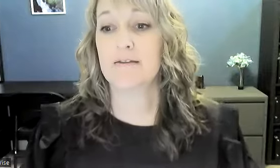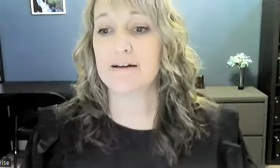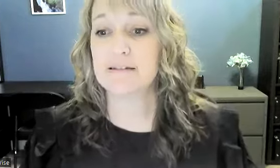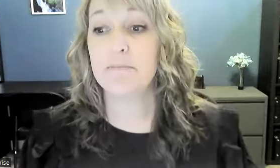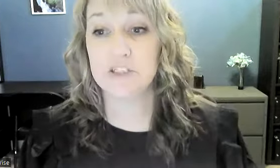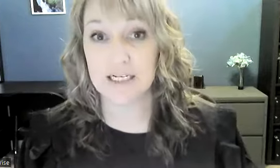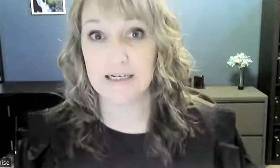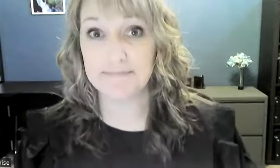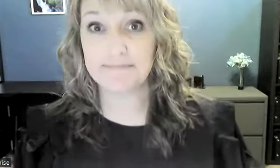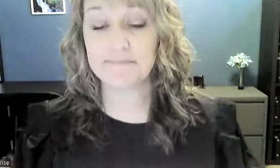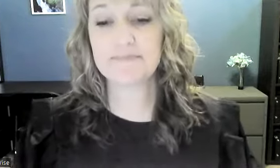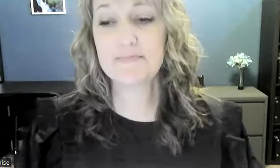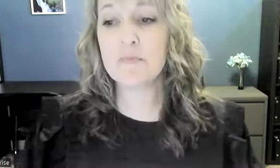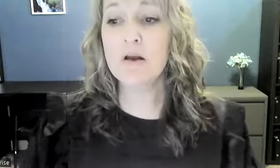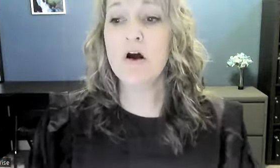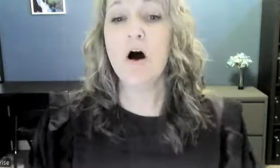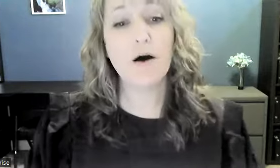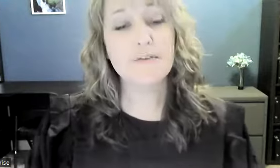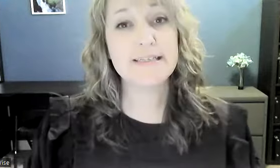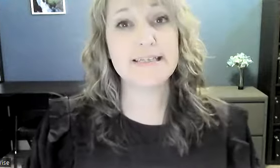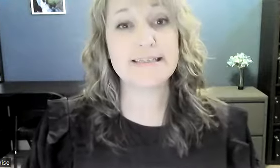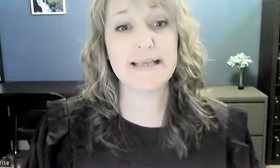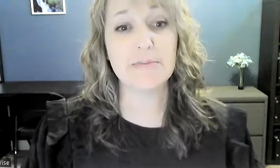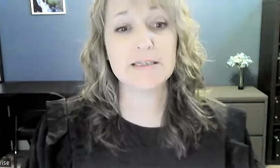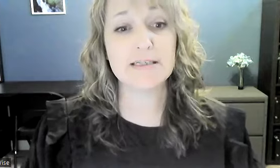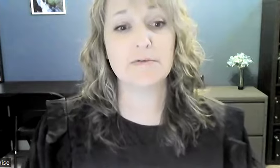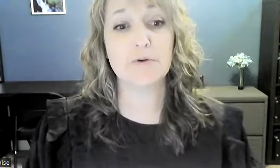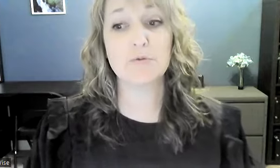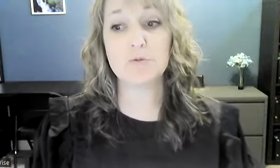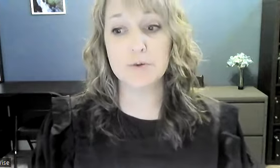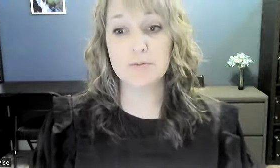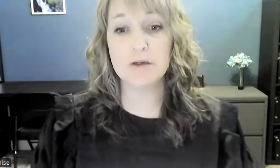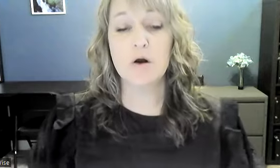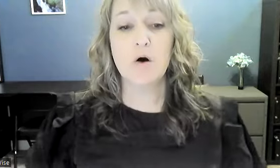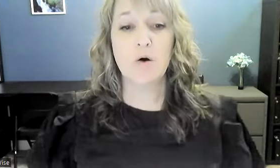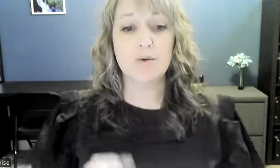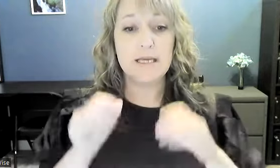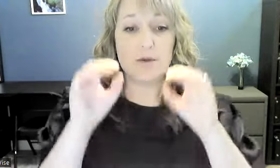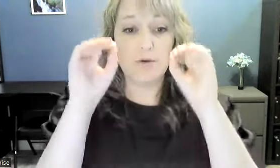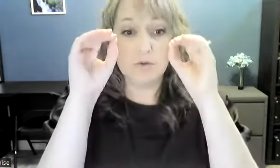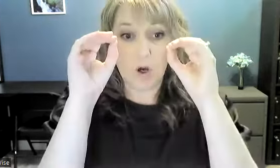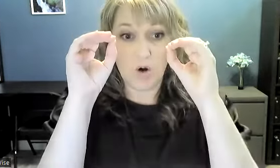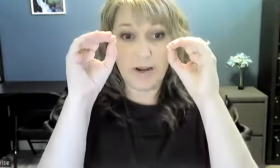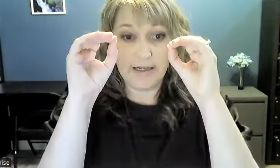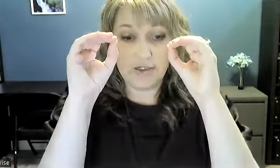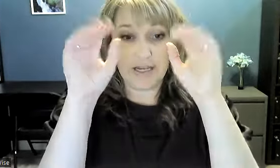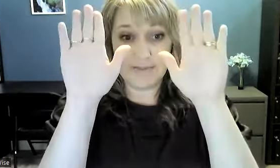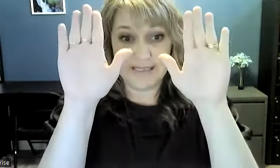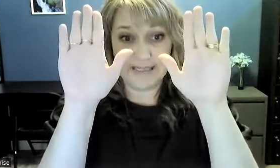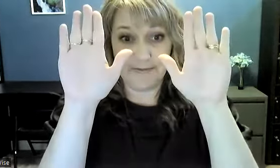That's machine. Office is the same as the sign for room, only you use O hand shapes instead of